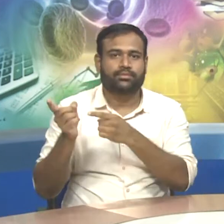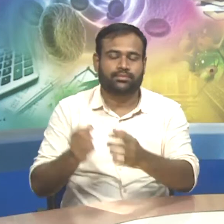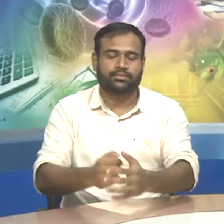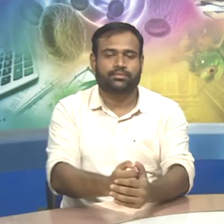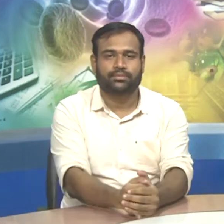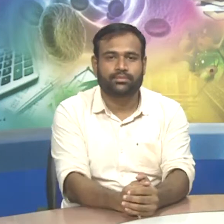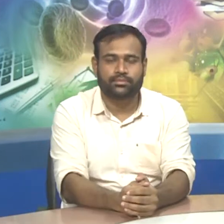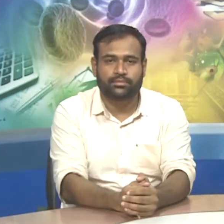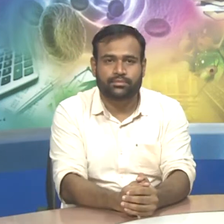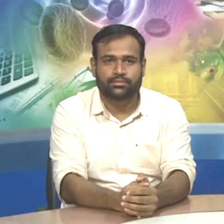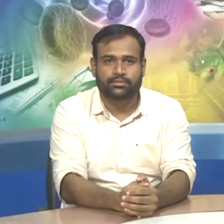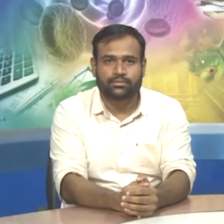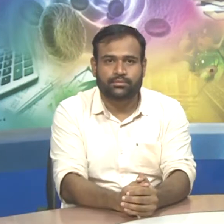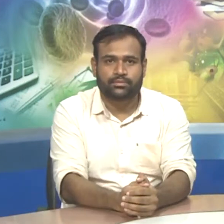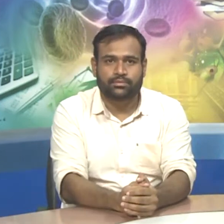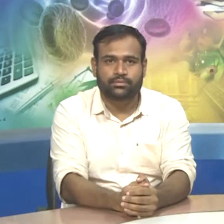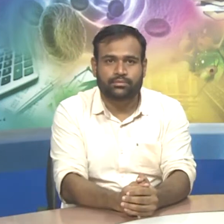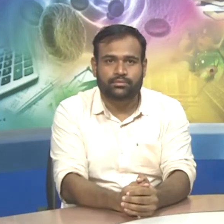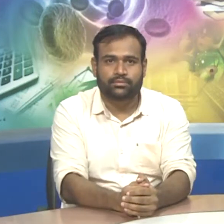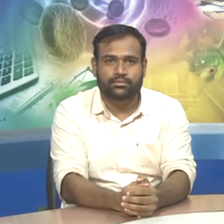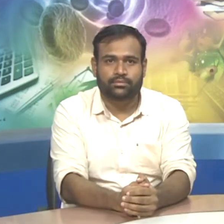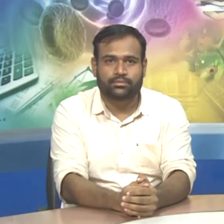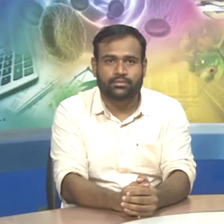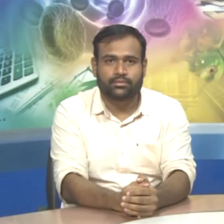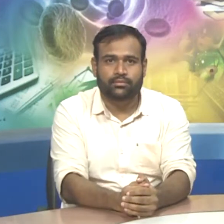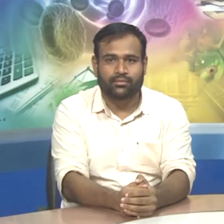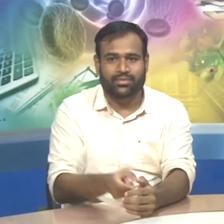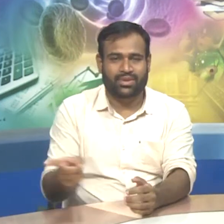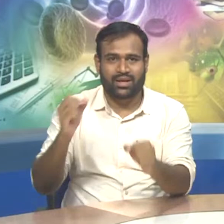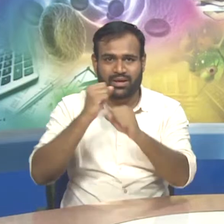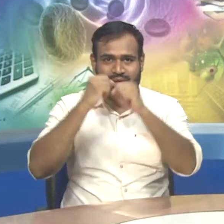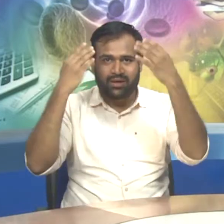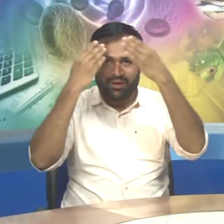at the commencement of the first session of the year.